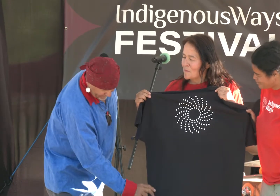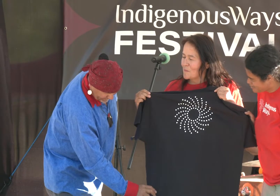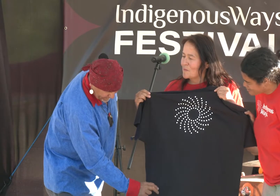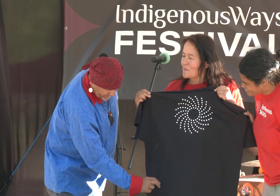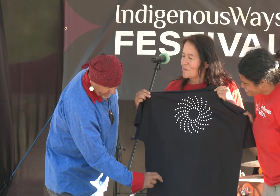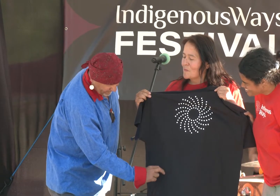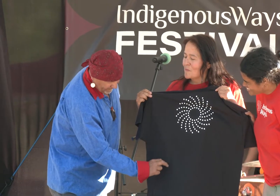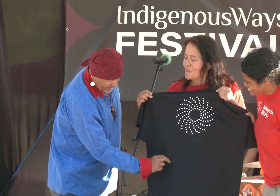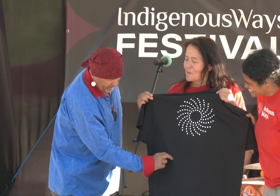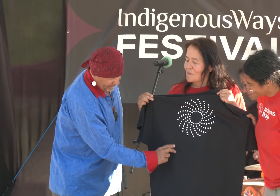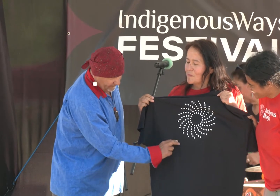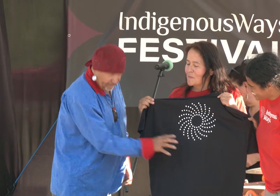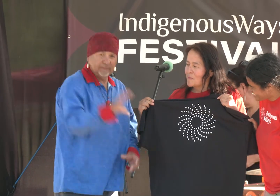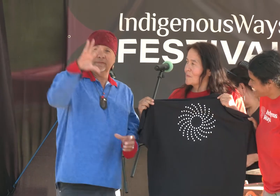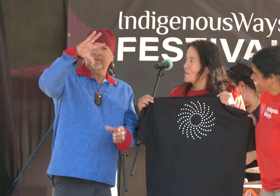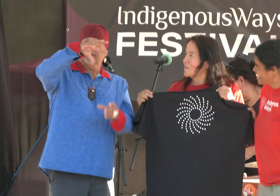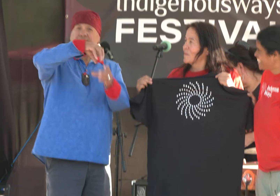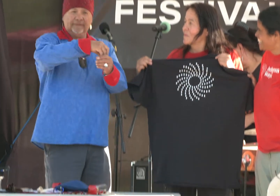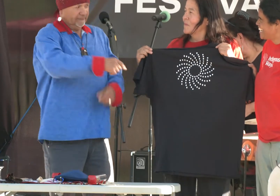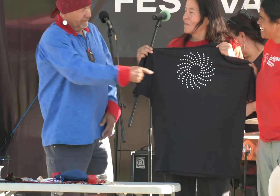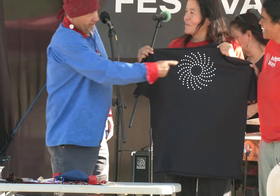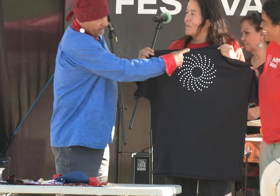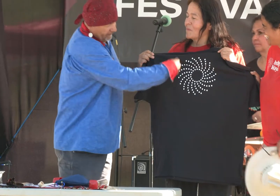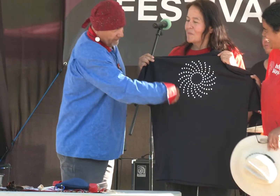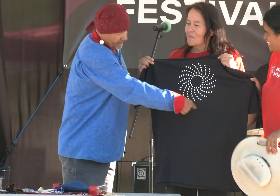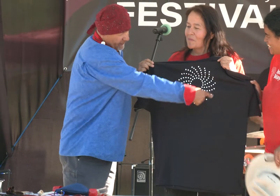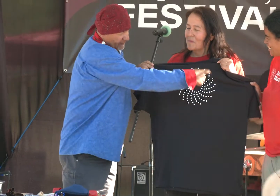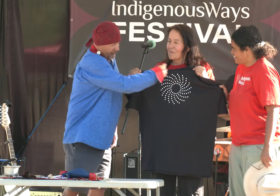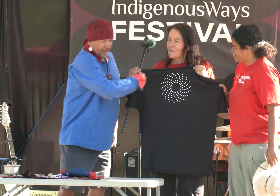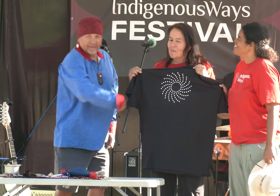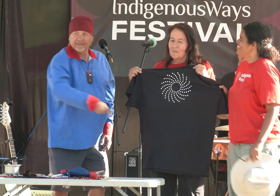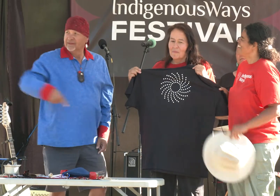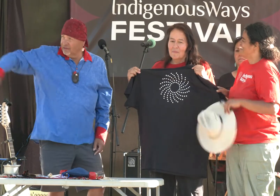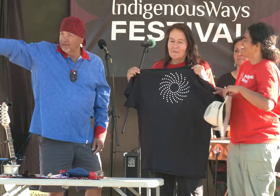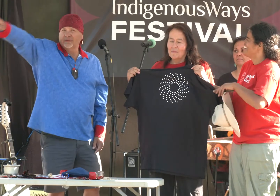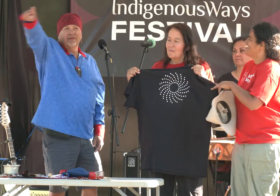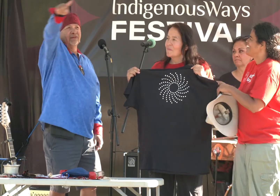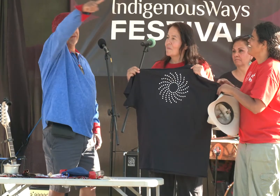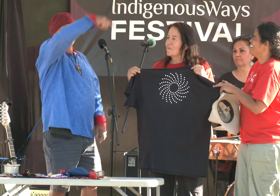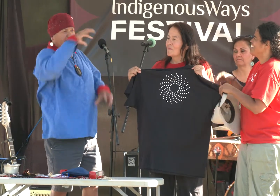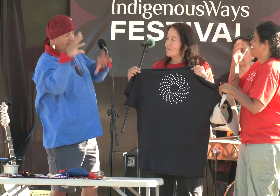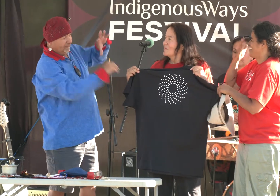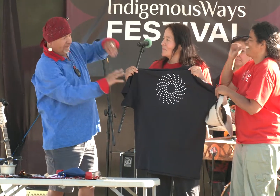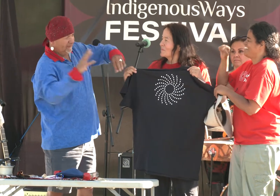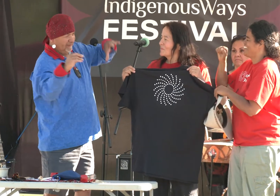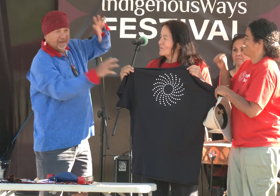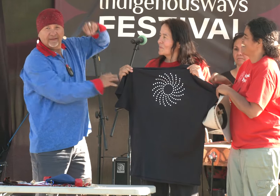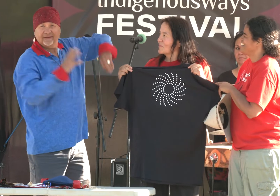journeying together and joining this circle here what we have here all of us coming together in this